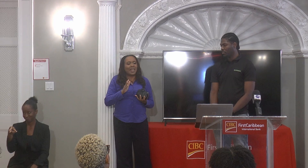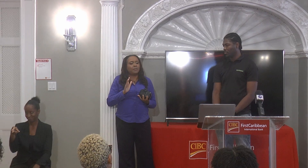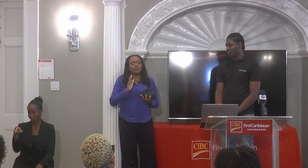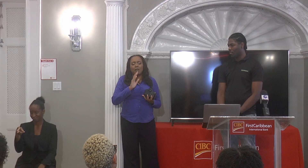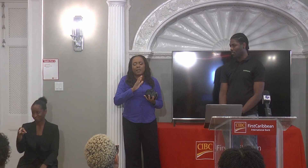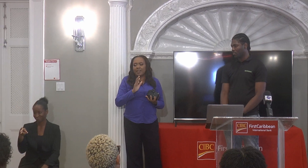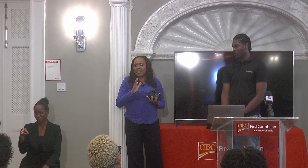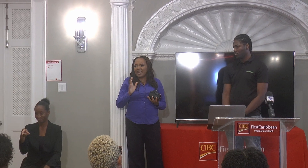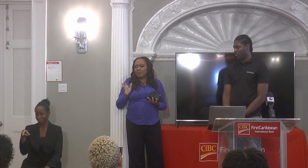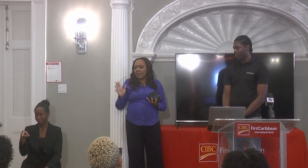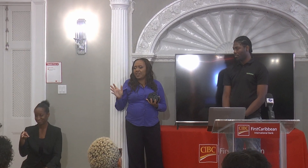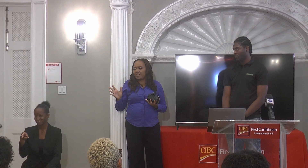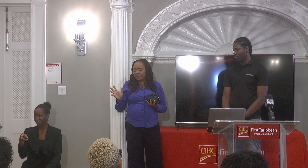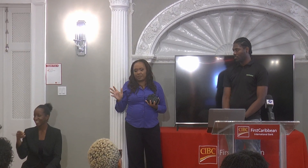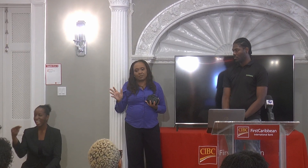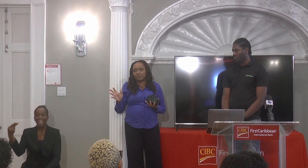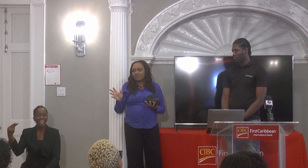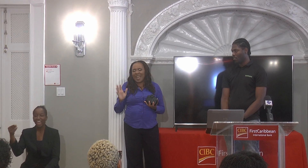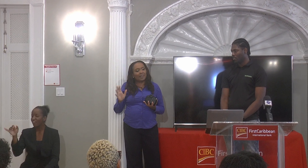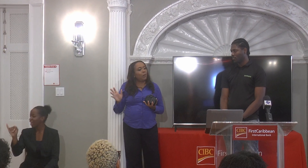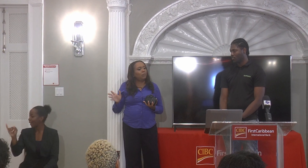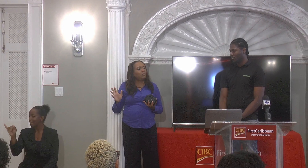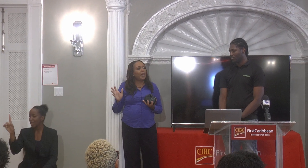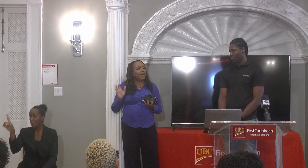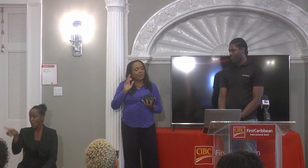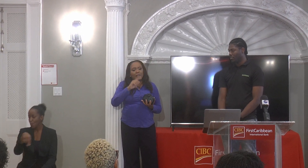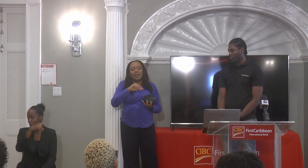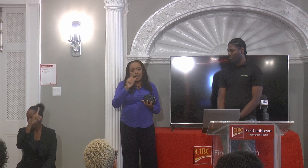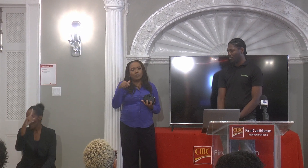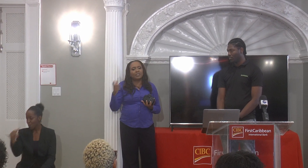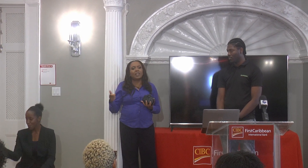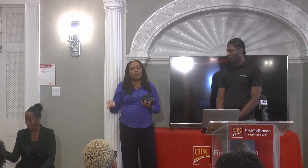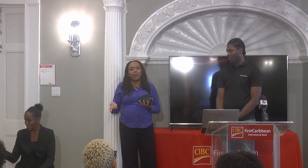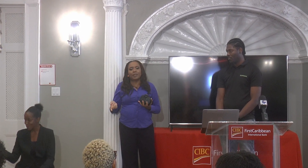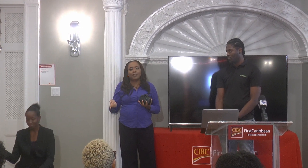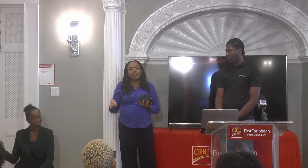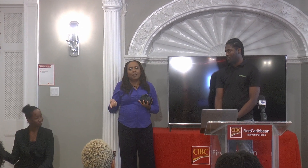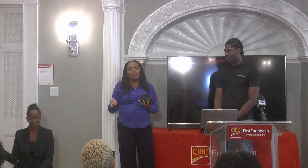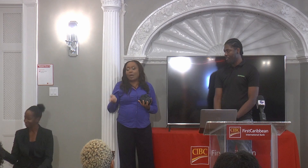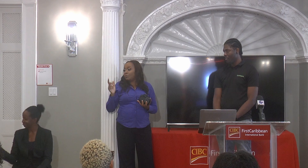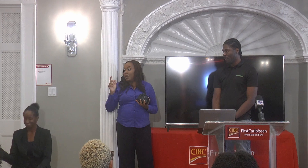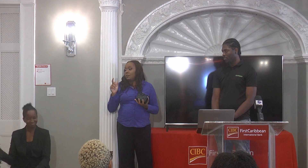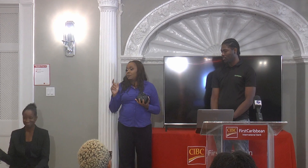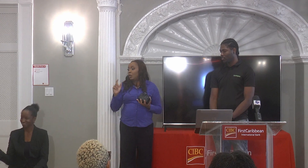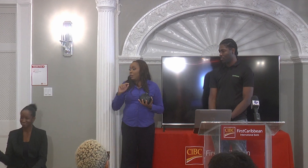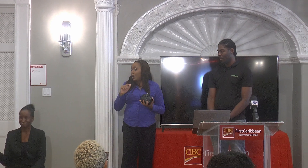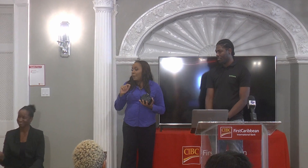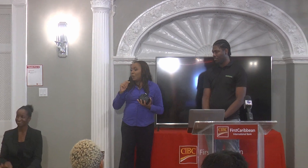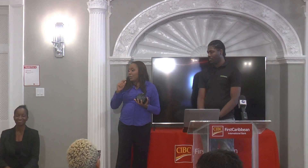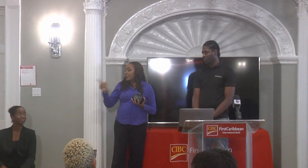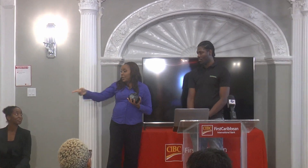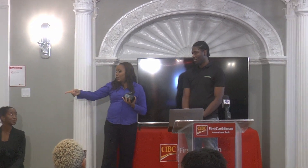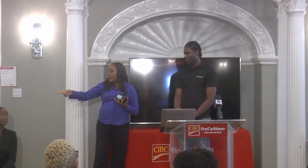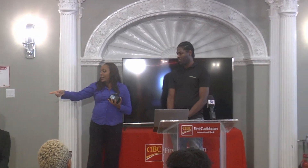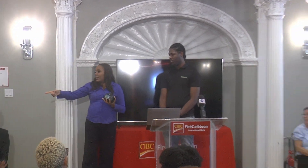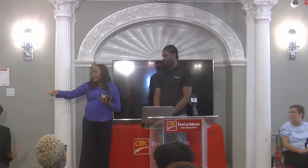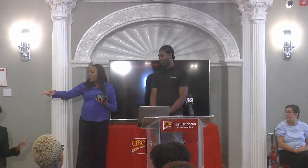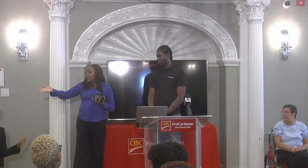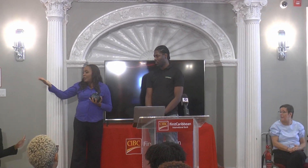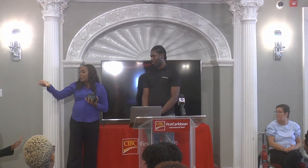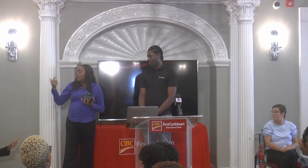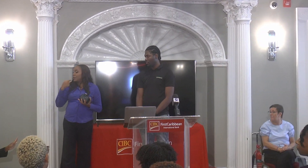Not deaf, not hearing impaired at all, ever. And I will tell you why. Well, no, I'm not going to tell you